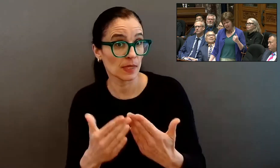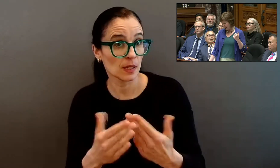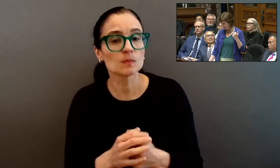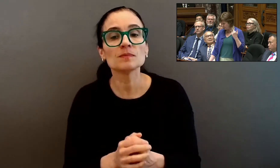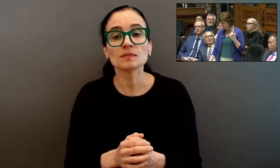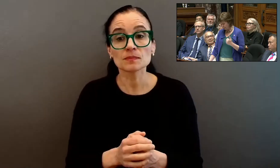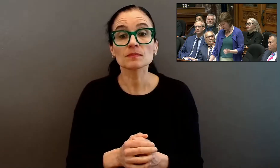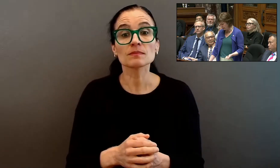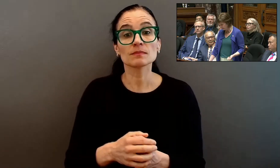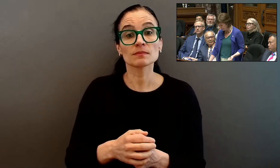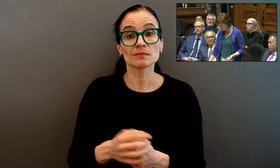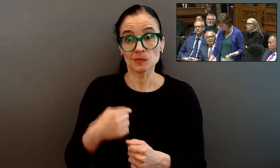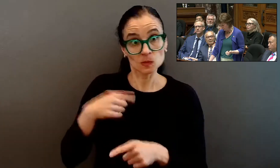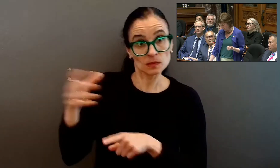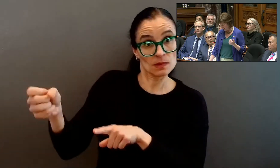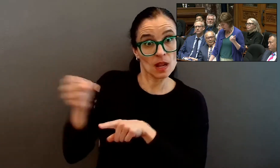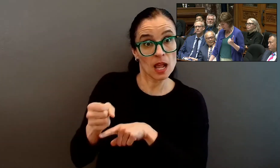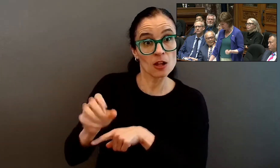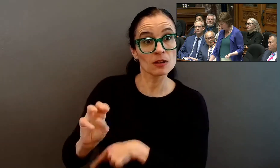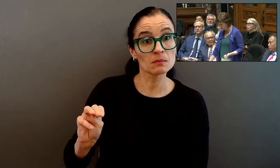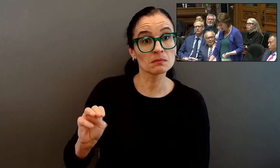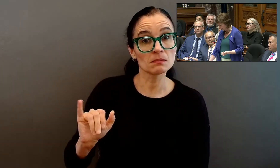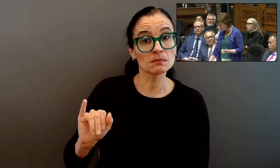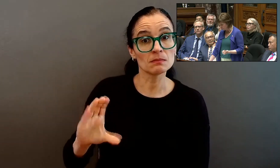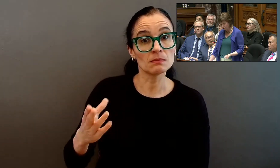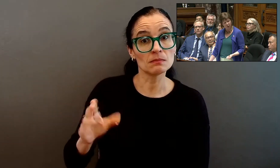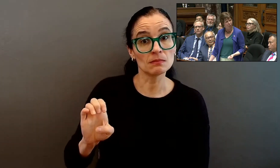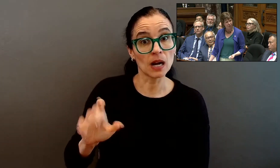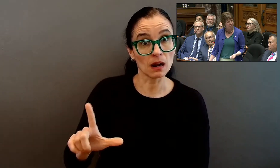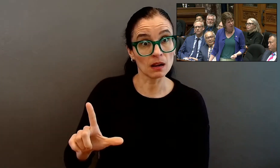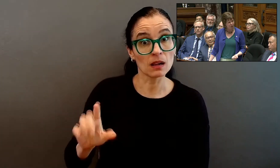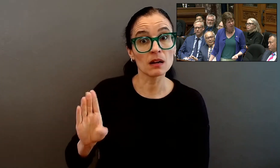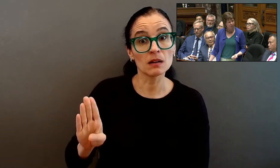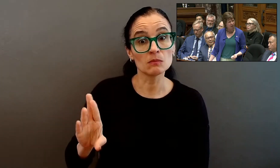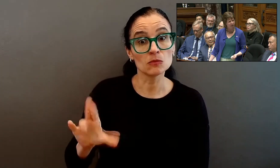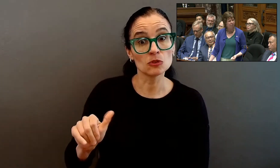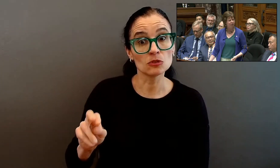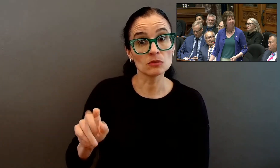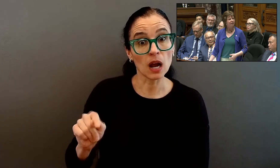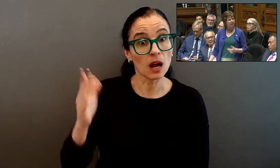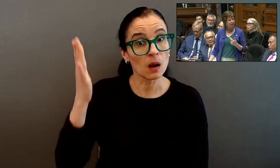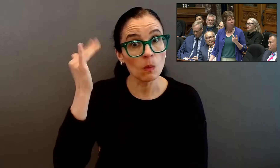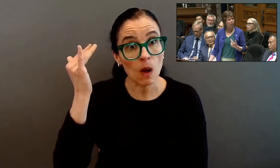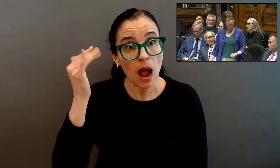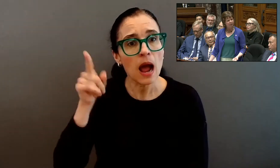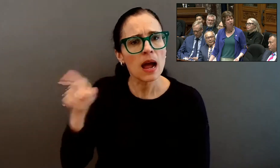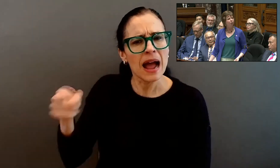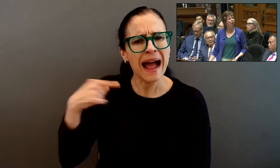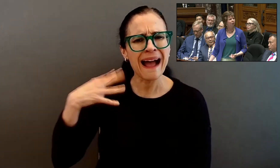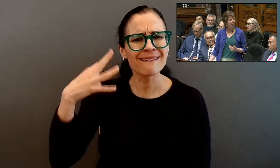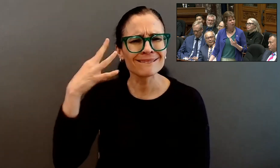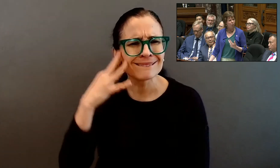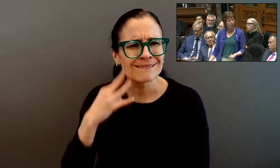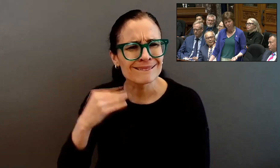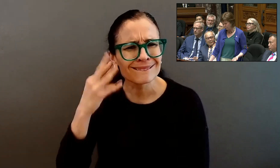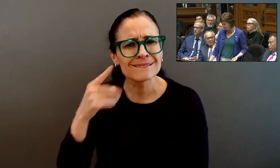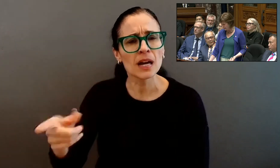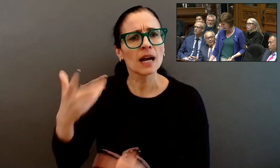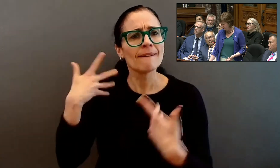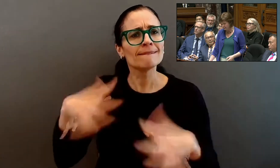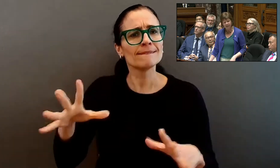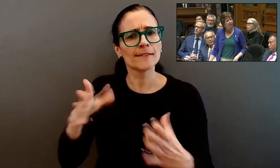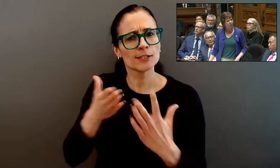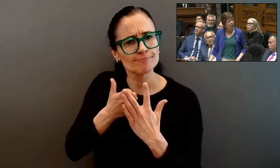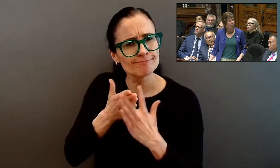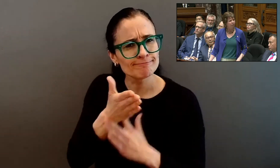his experience with his own struggle with addiction and recovery, his work as a lawyer, his work with